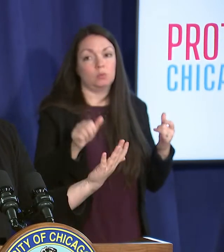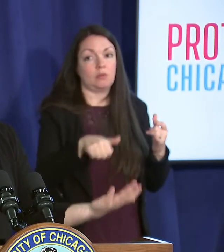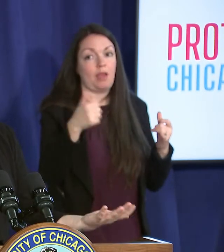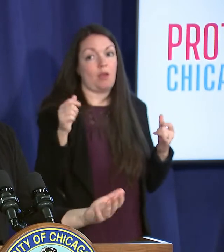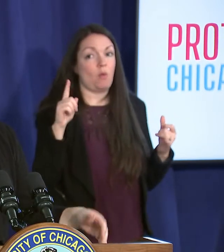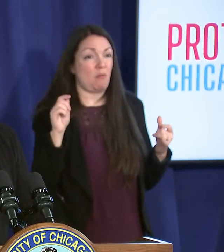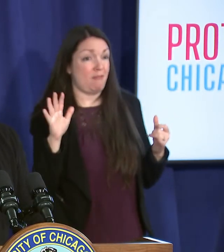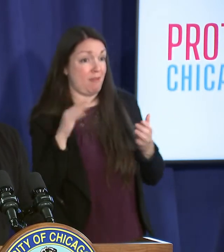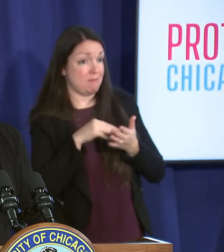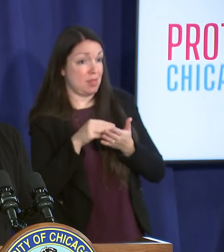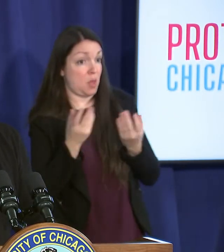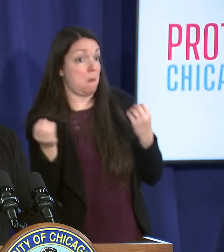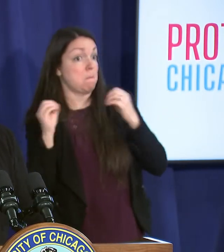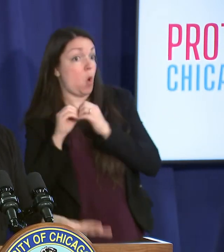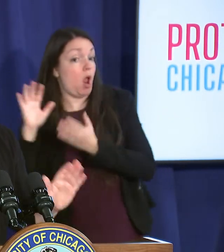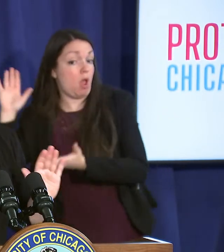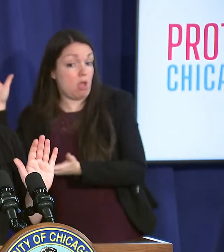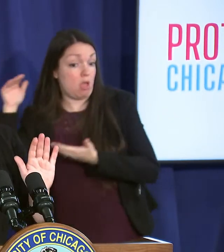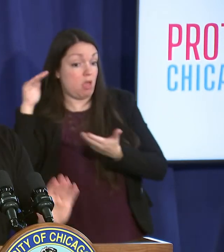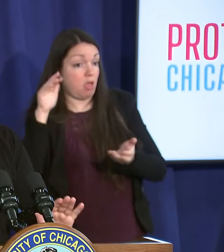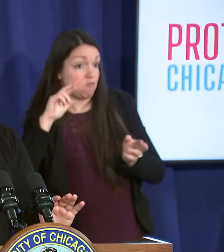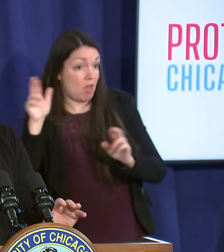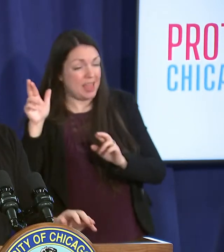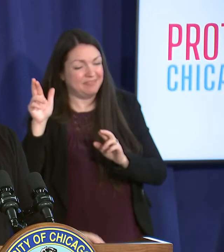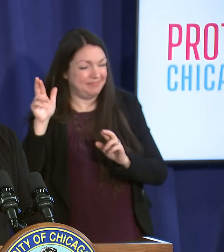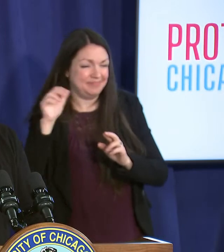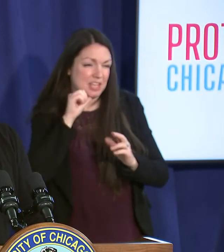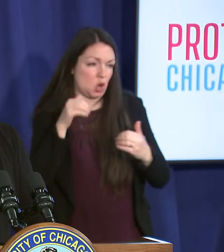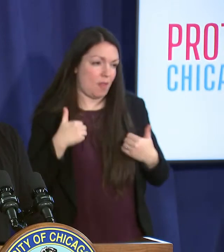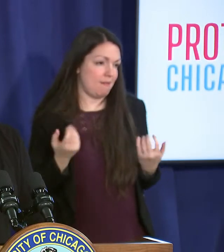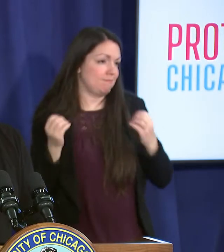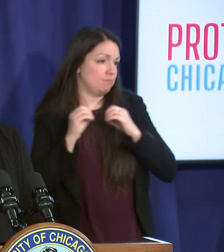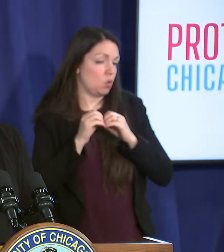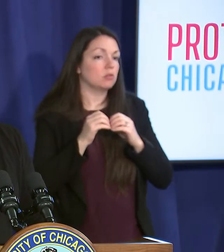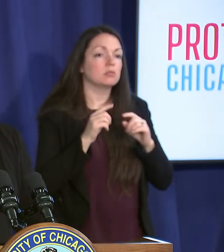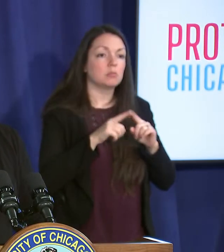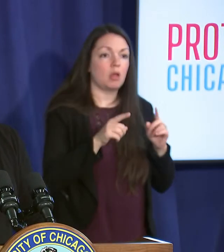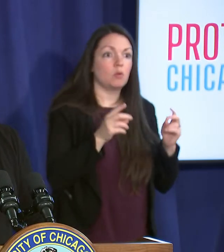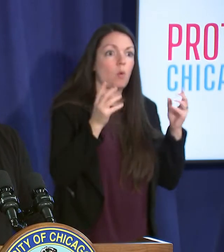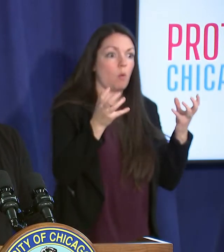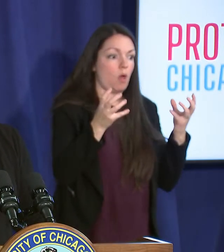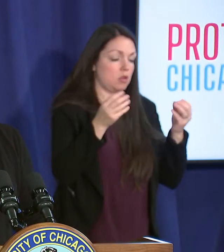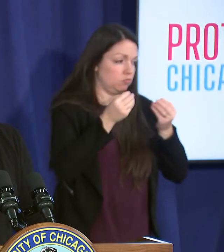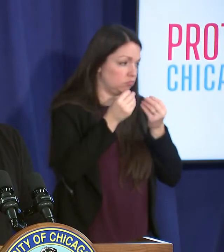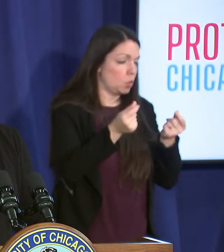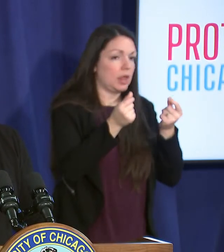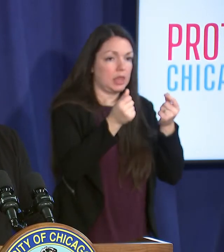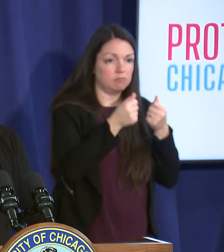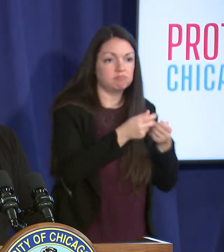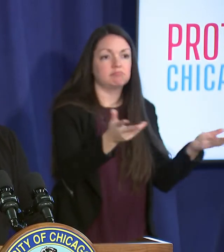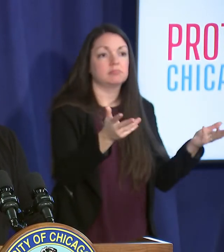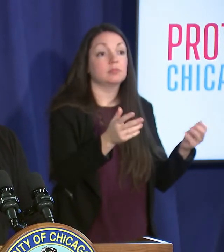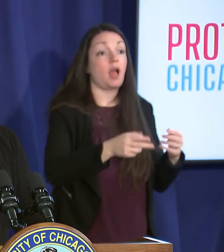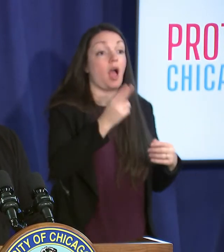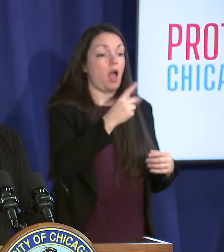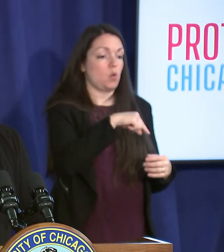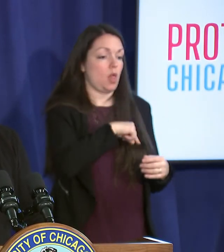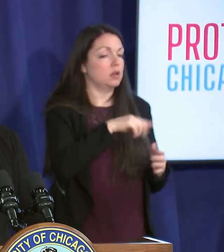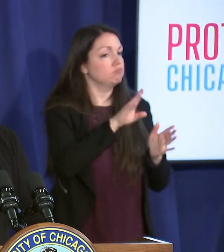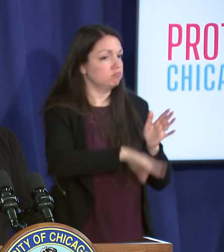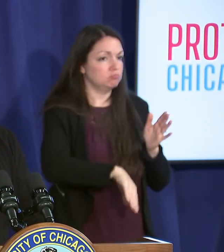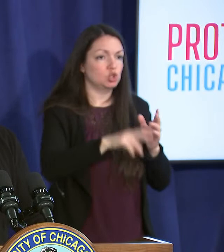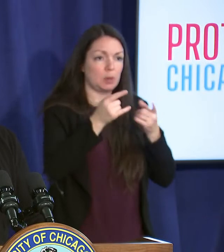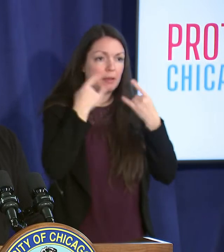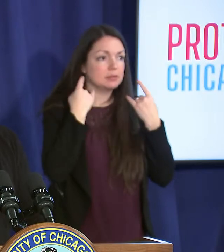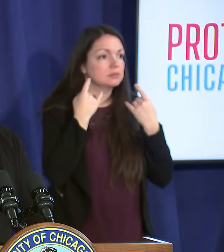1.5 million, sitting ready to distribute, and the goal was get them out quickly. These are widely available. There are high quality, inexpensive masks that